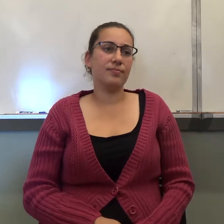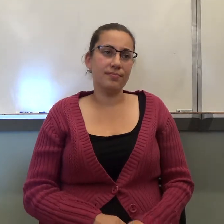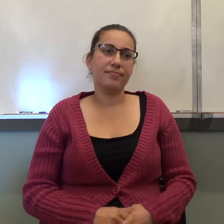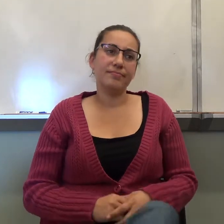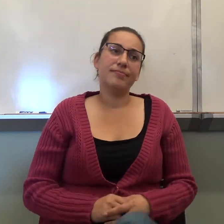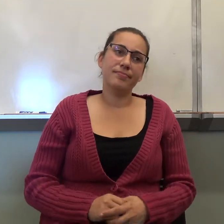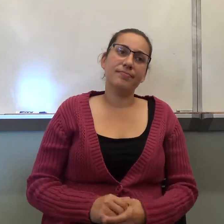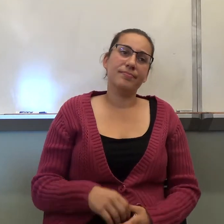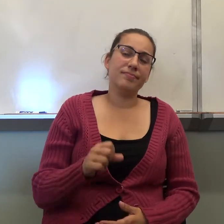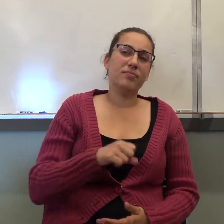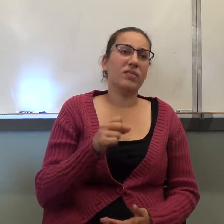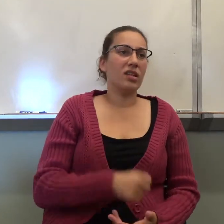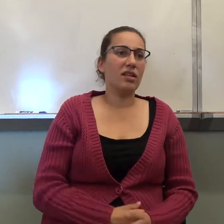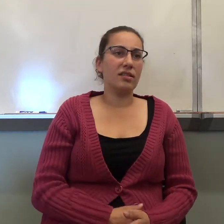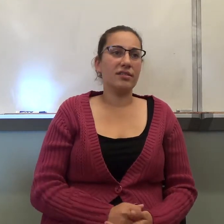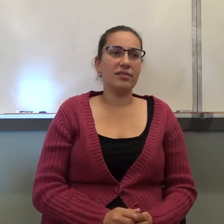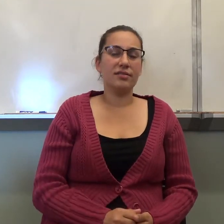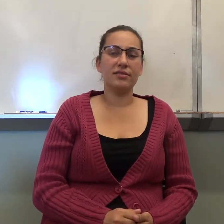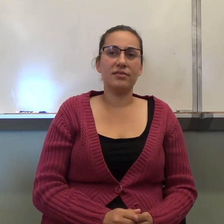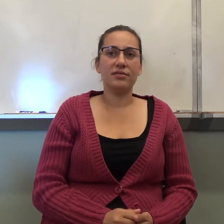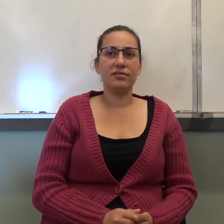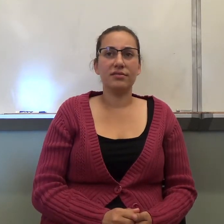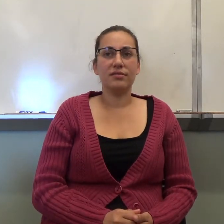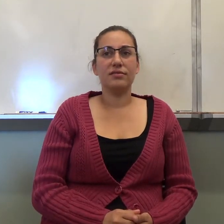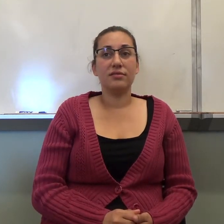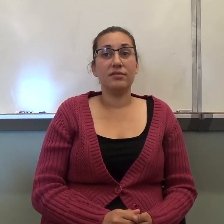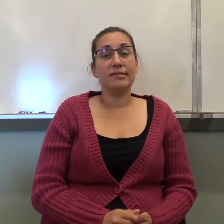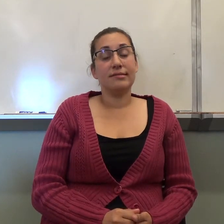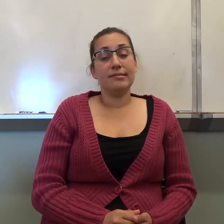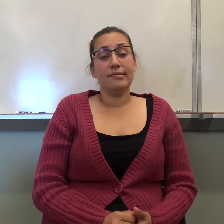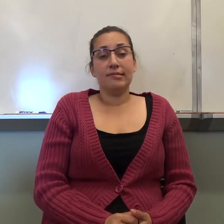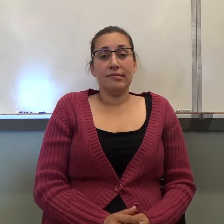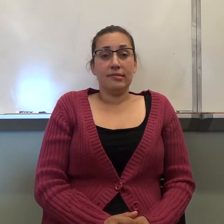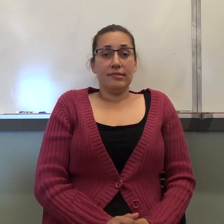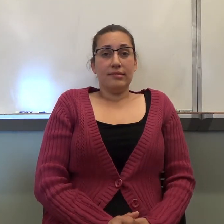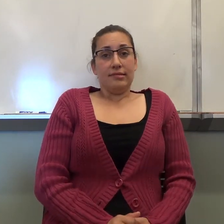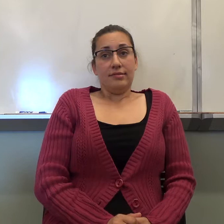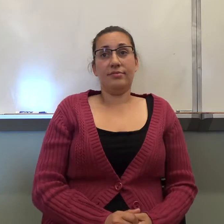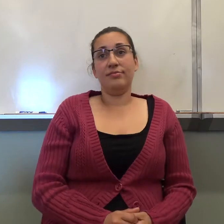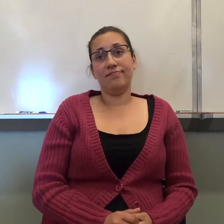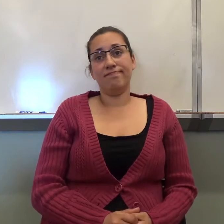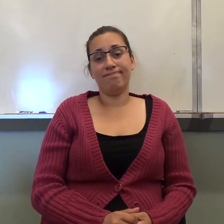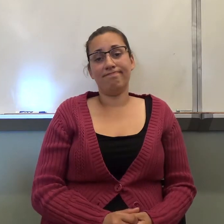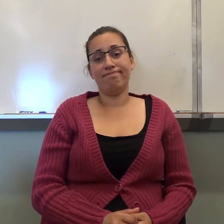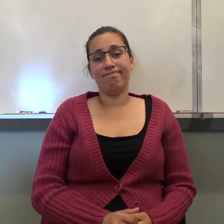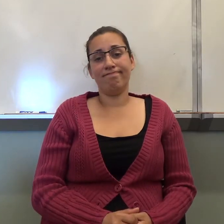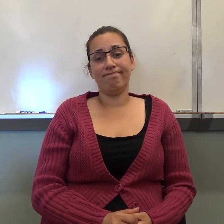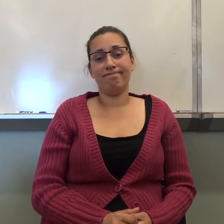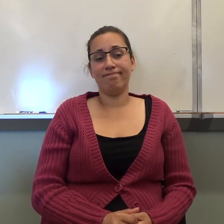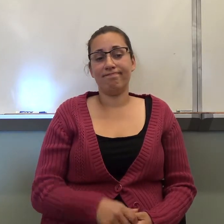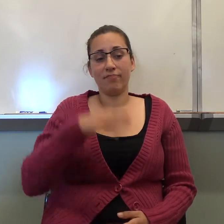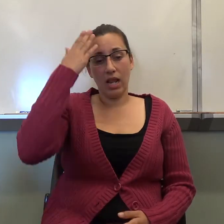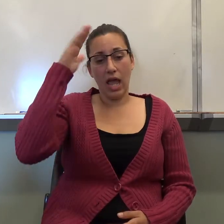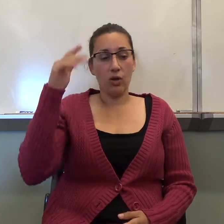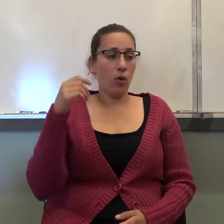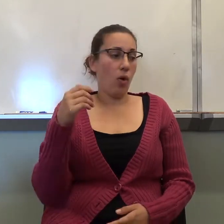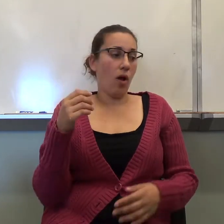Suppose you had 2/3 multiplied by 6 times p plus 1/4.